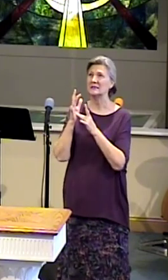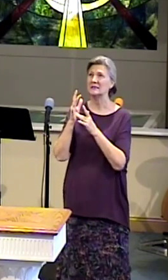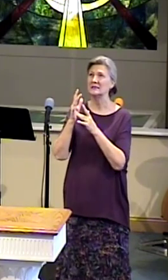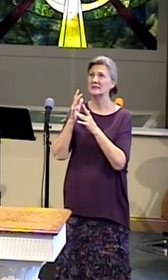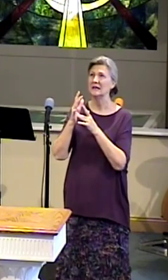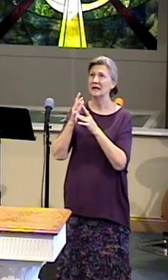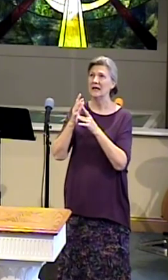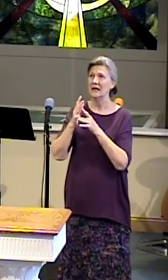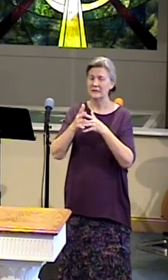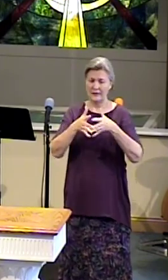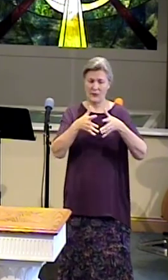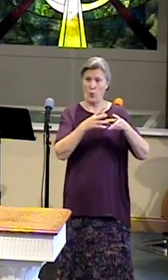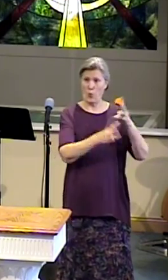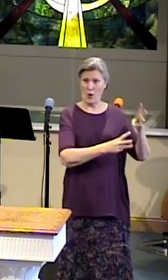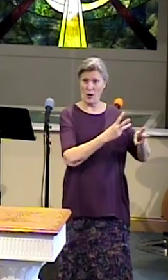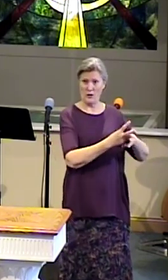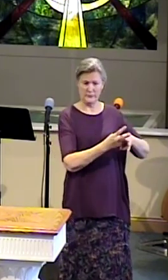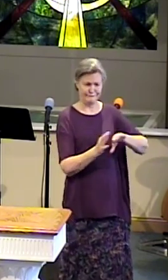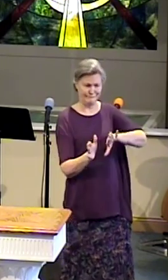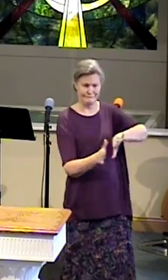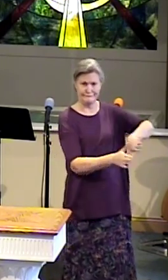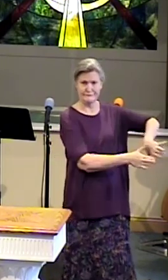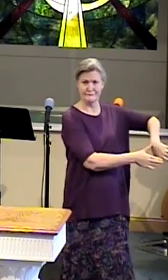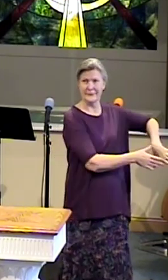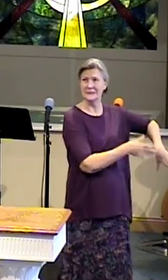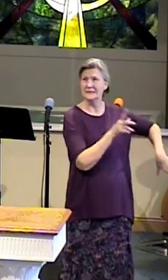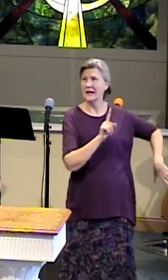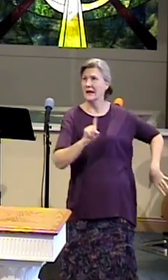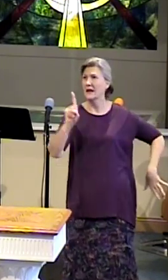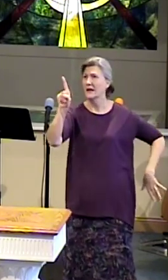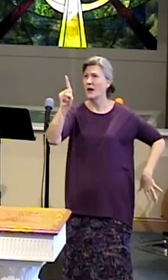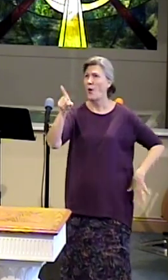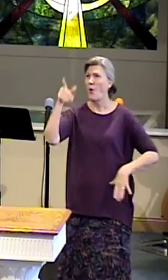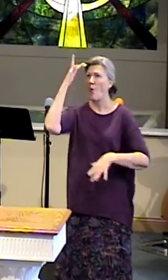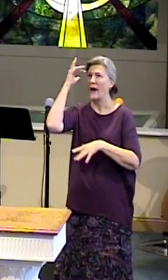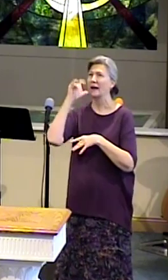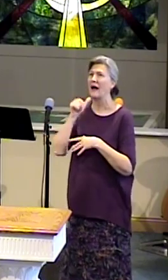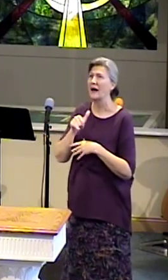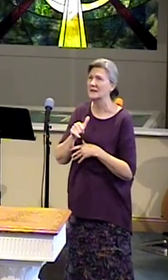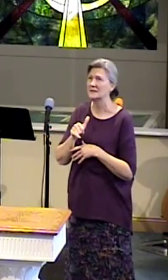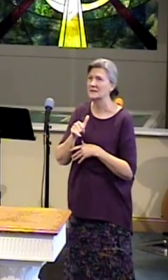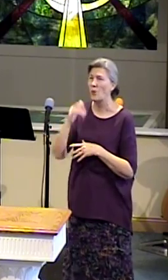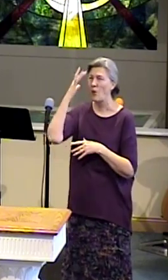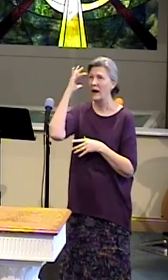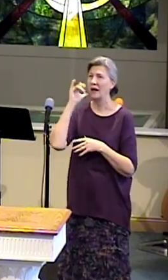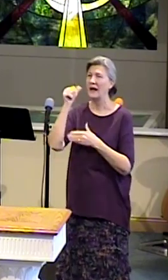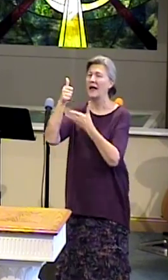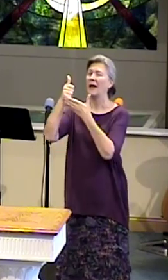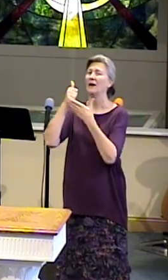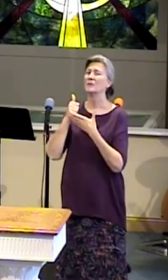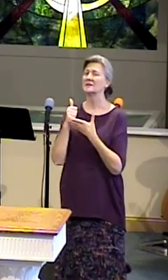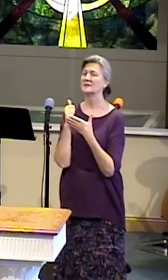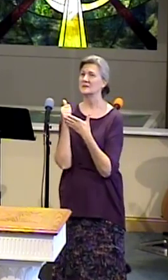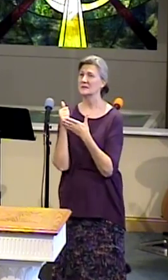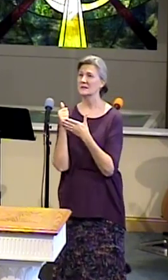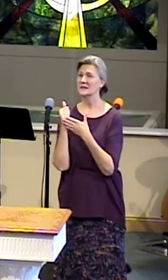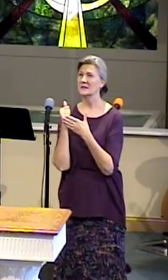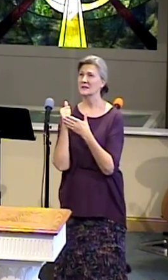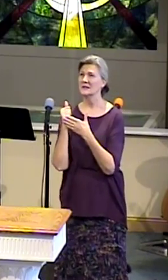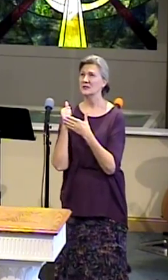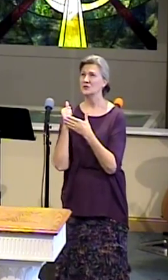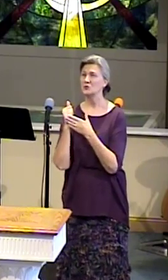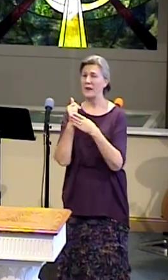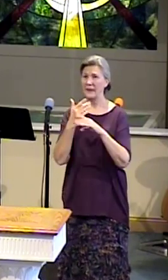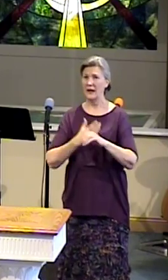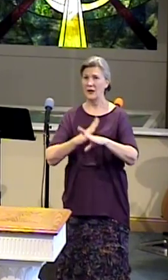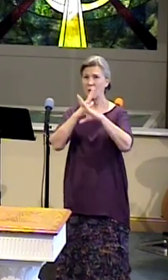leave this world behind and say, why not? If you want me to live for you, why not? Help us to get the hindering